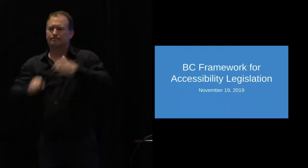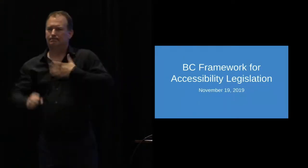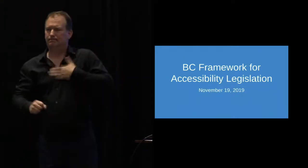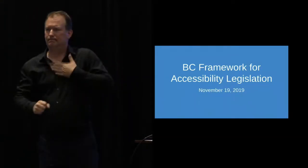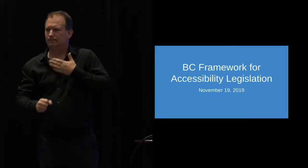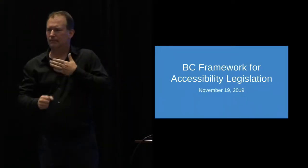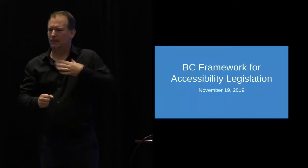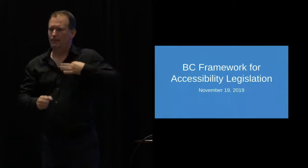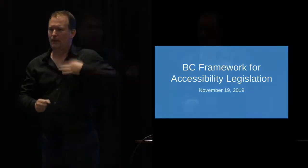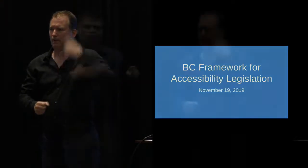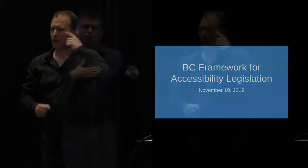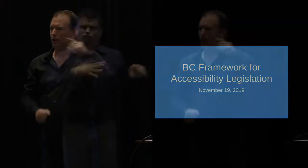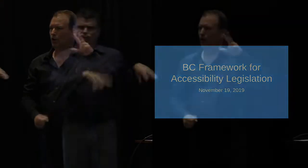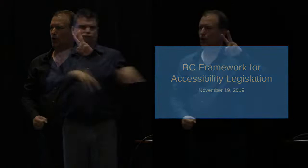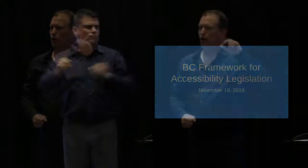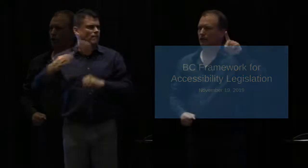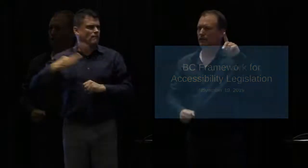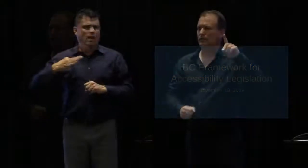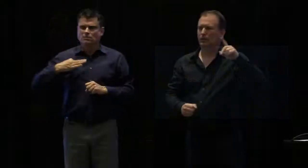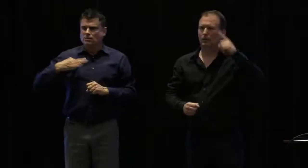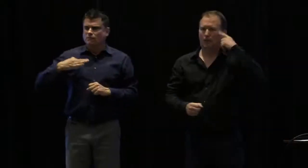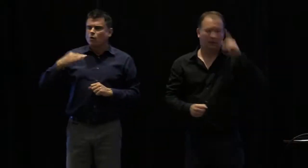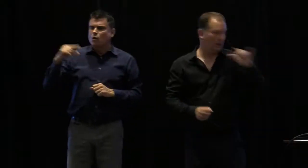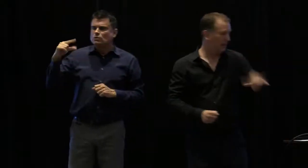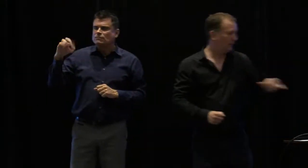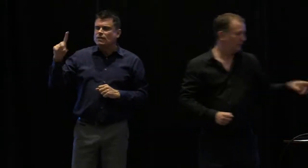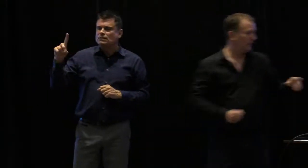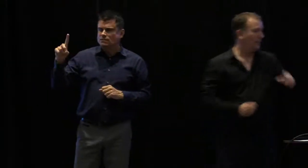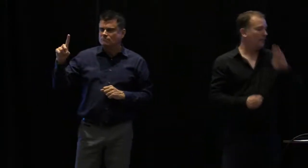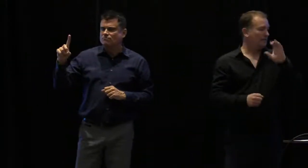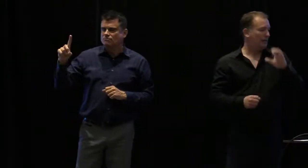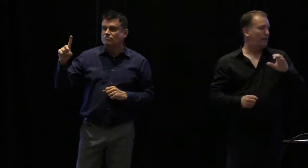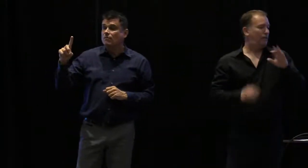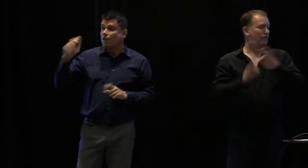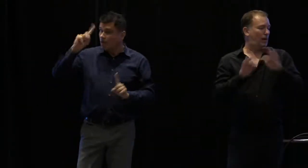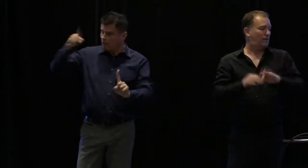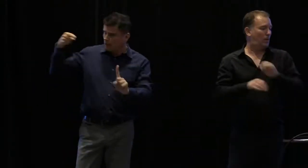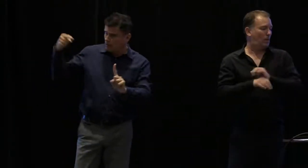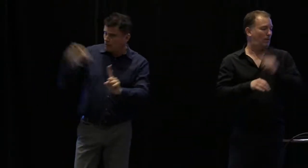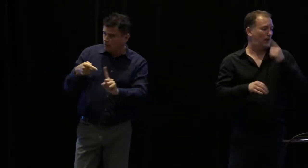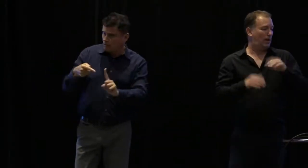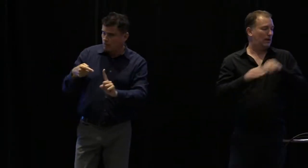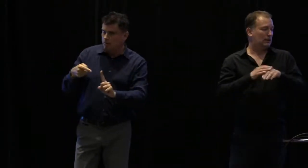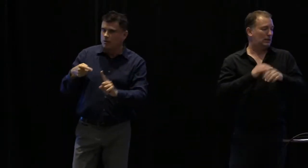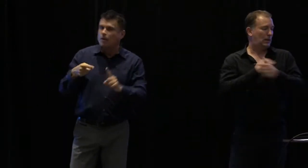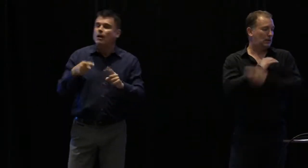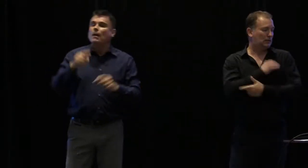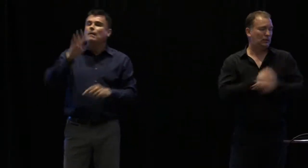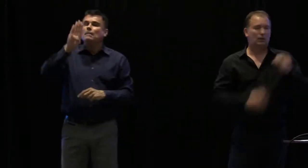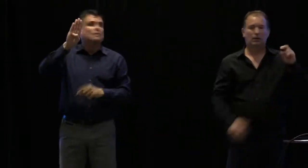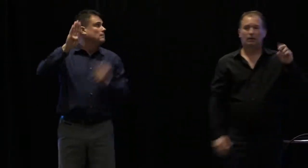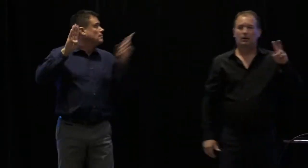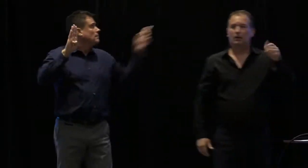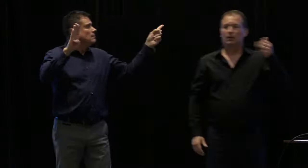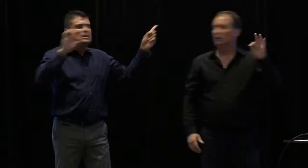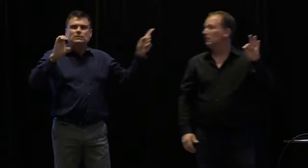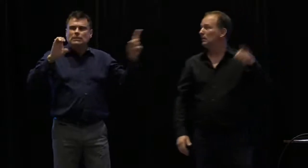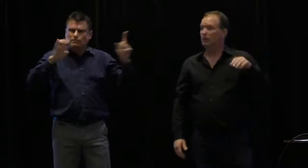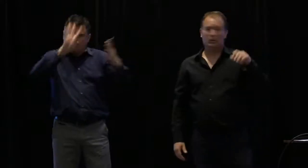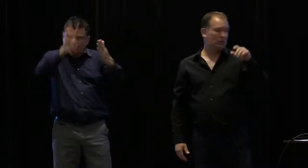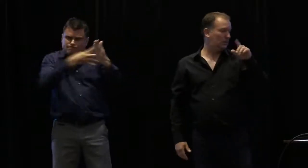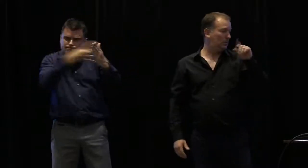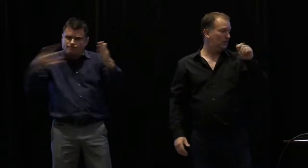Elena Finley took on the leadership of the BC Framework for Accessibility